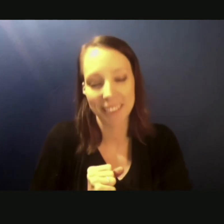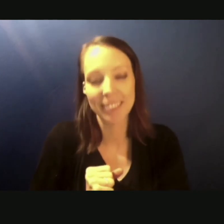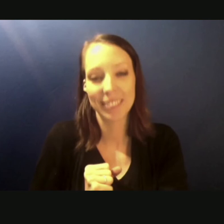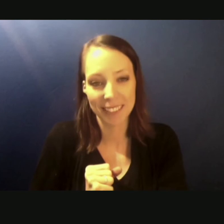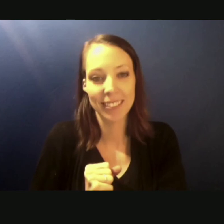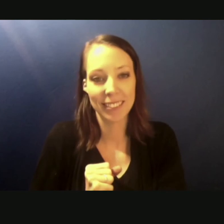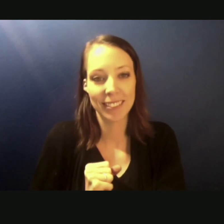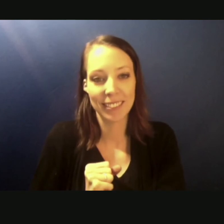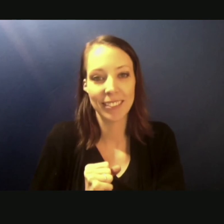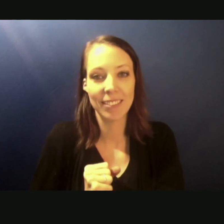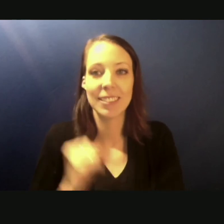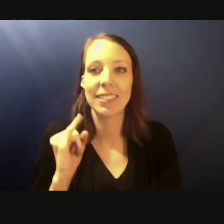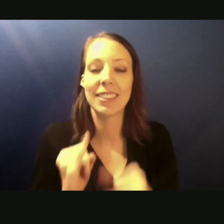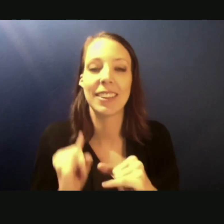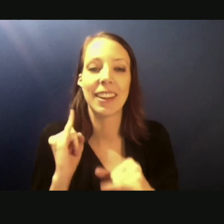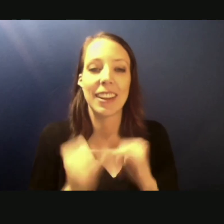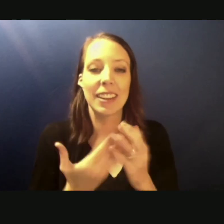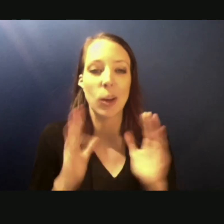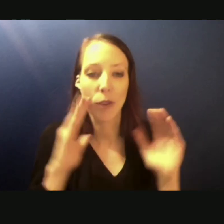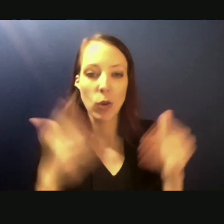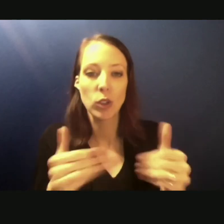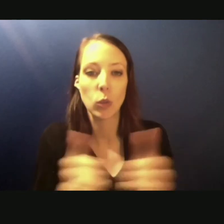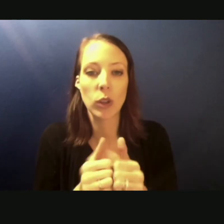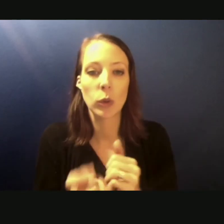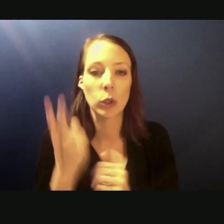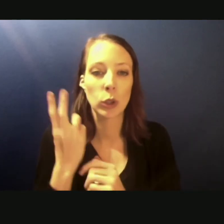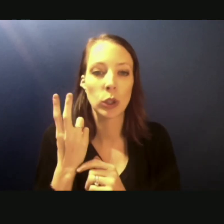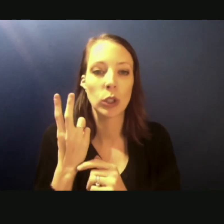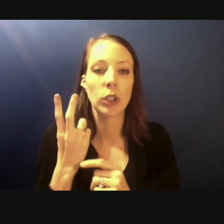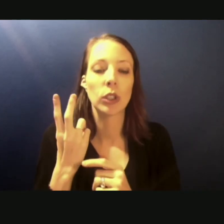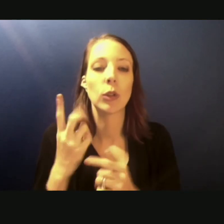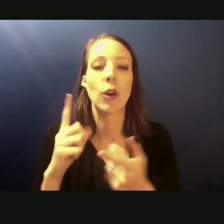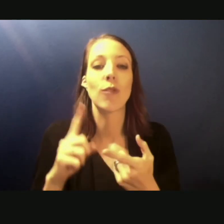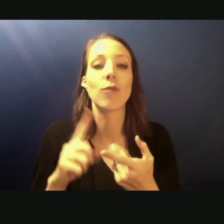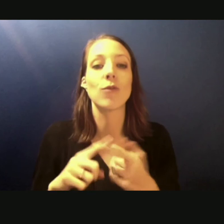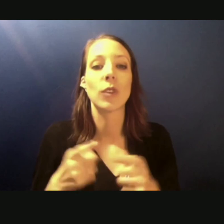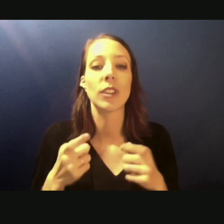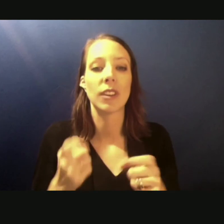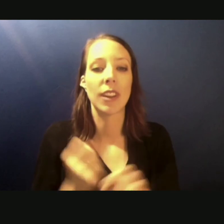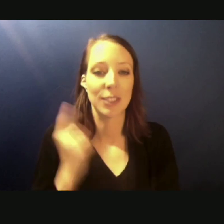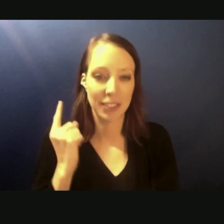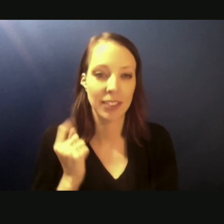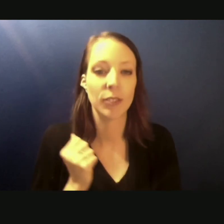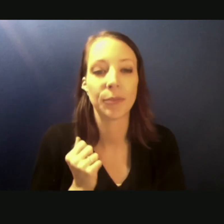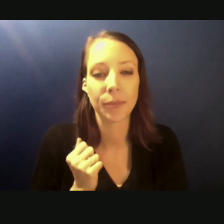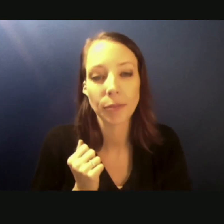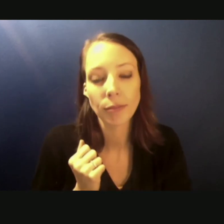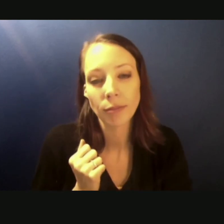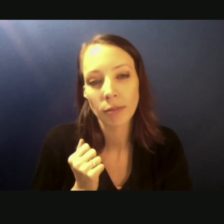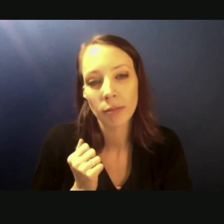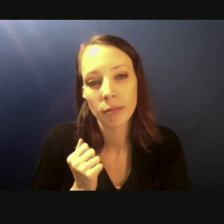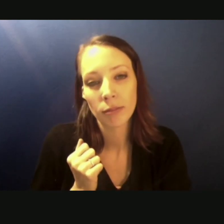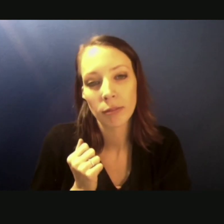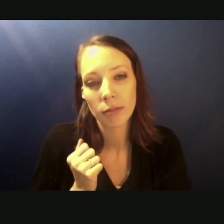That's one of the things that I tend to focus on. I went to like Friendsgiving last year, and so